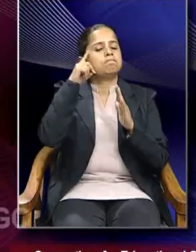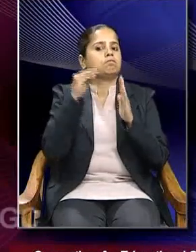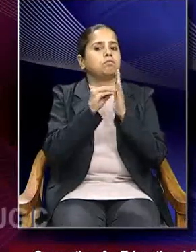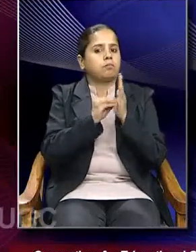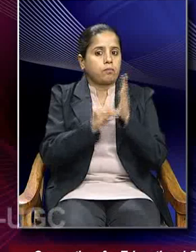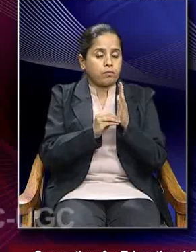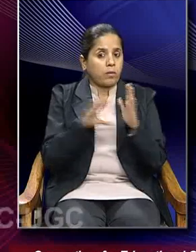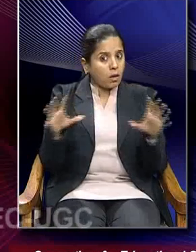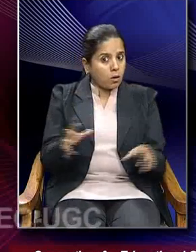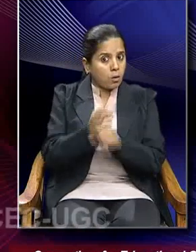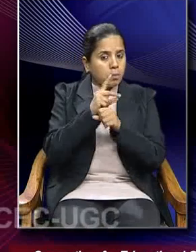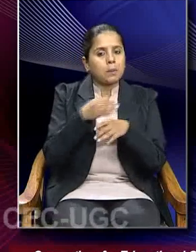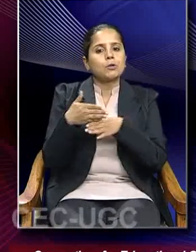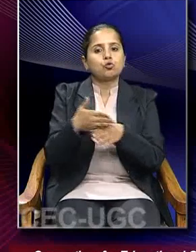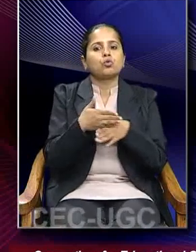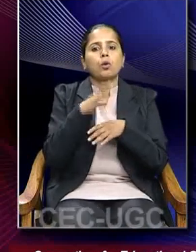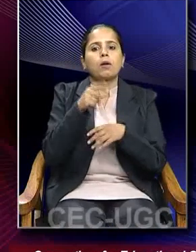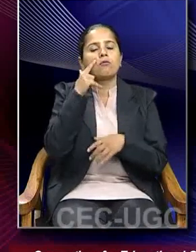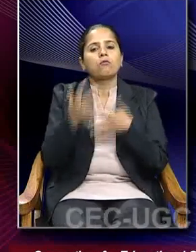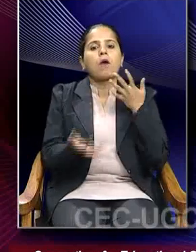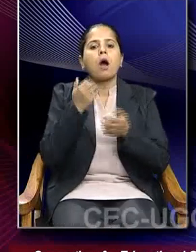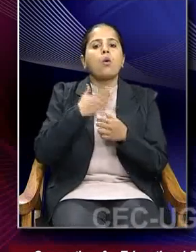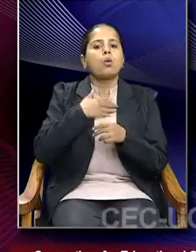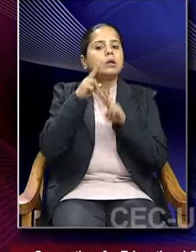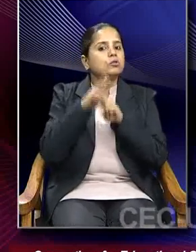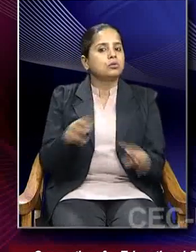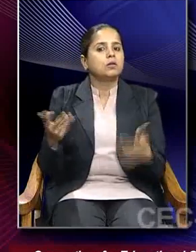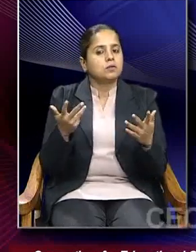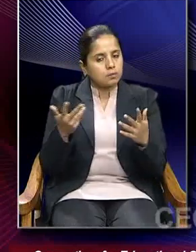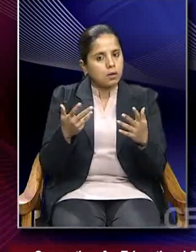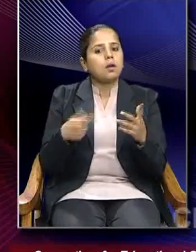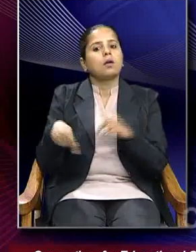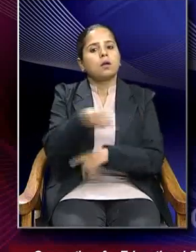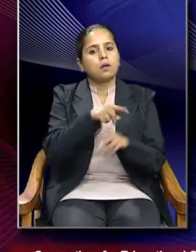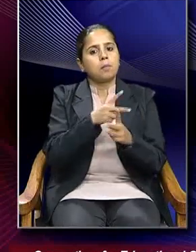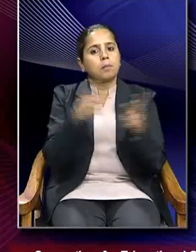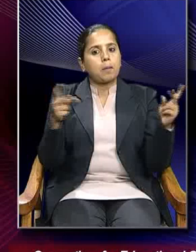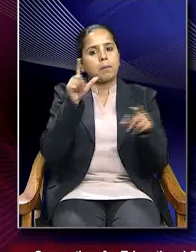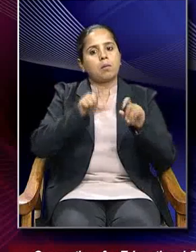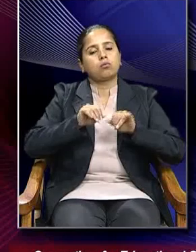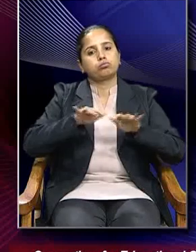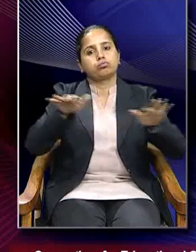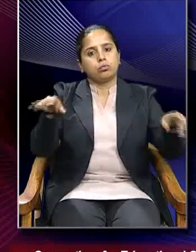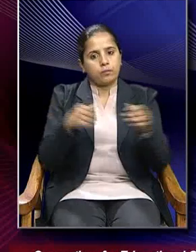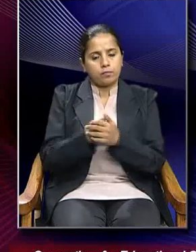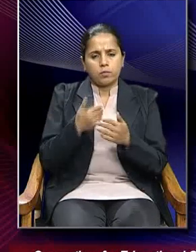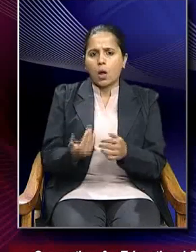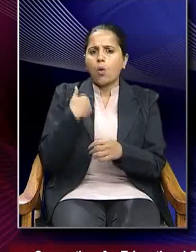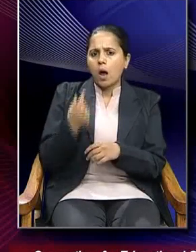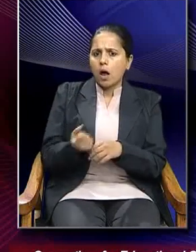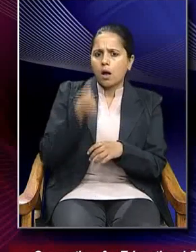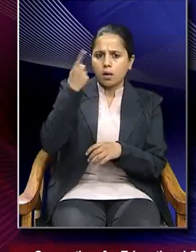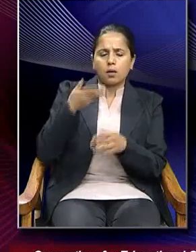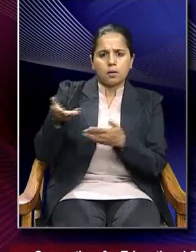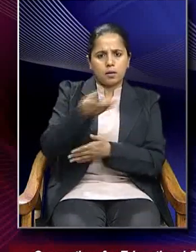it implies sharing the finding of your research with the wider population. Let us understand